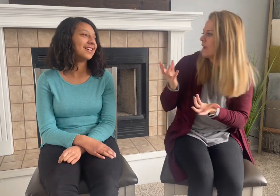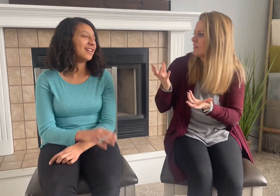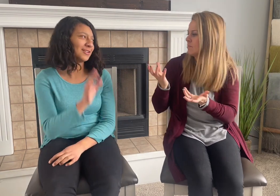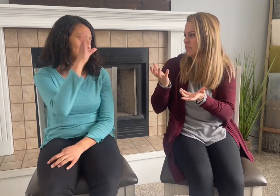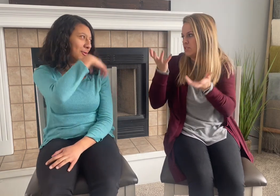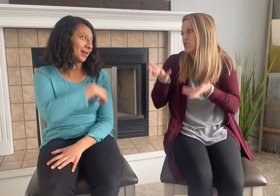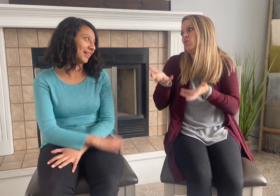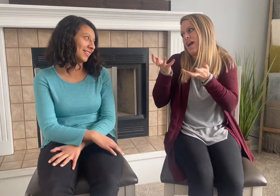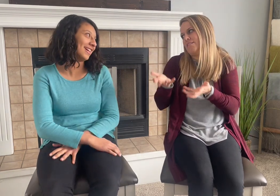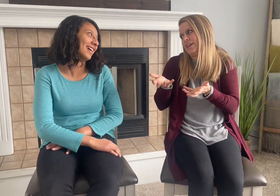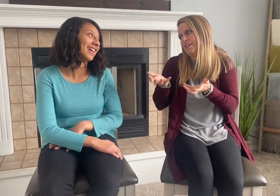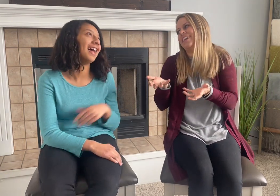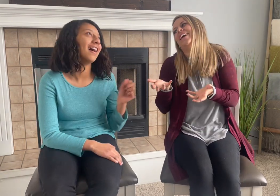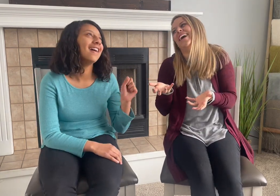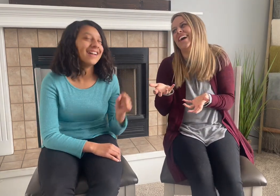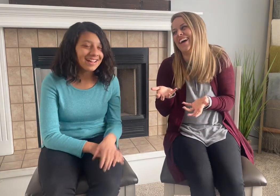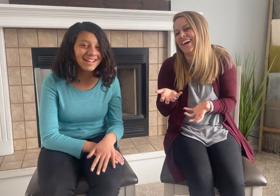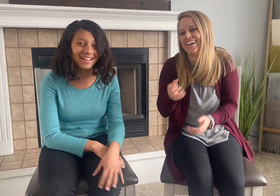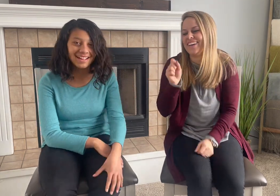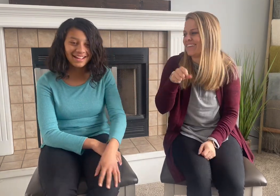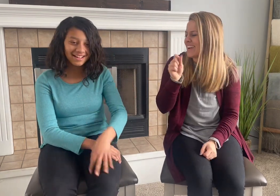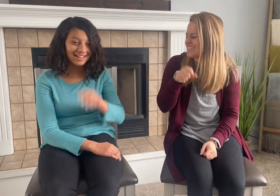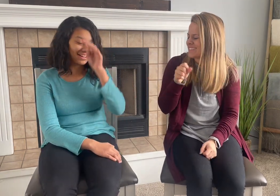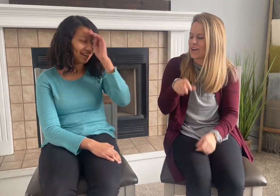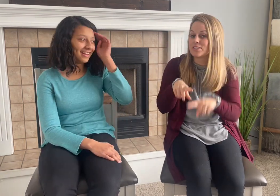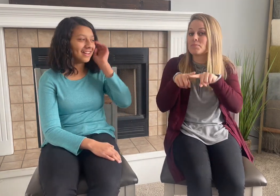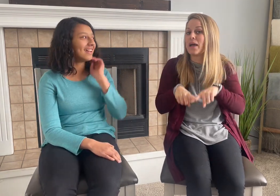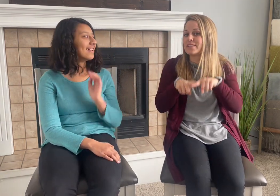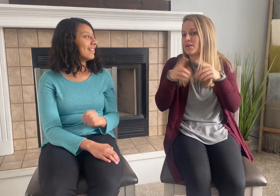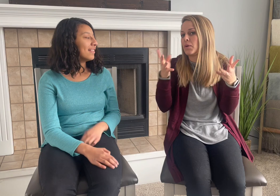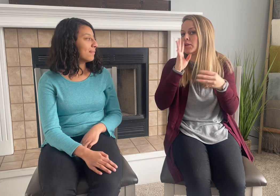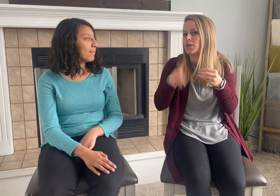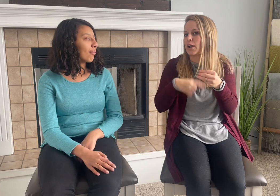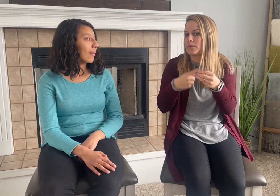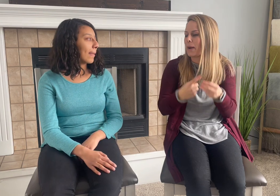right? Too heavy. Yes. So it depends on what you're talking about.